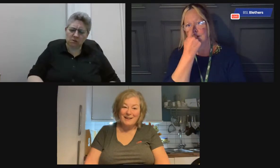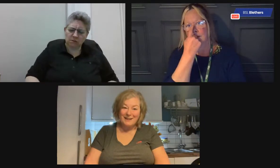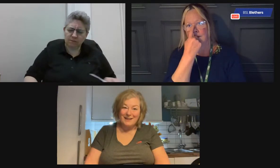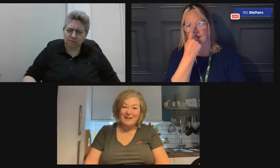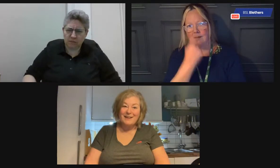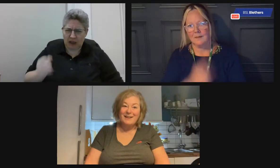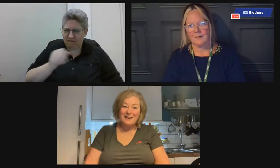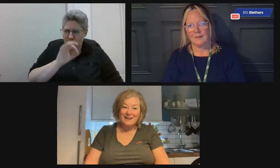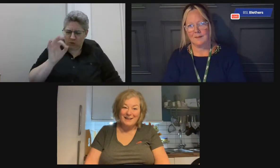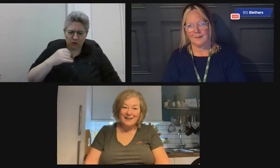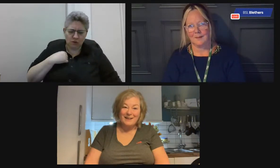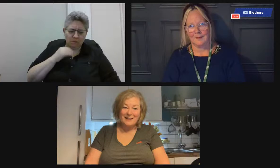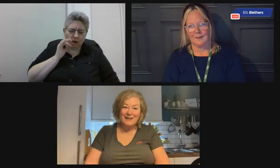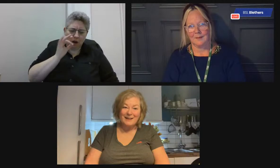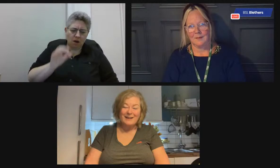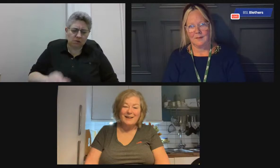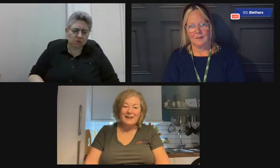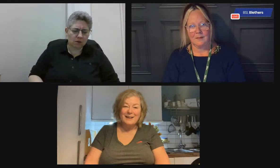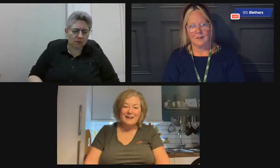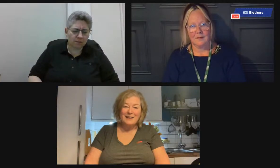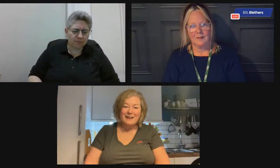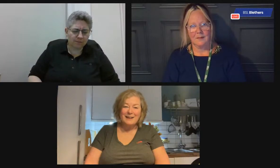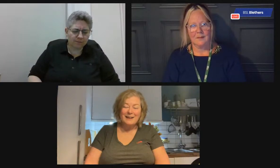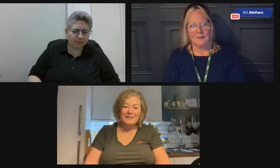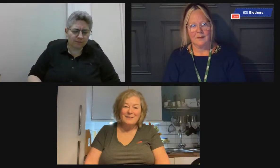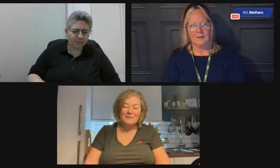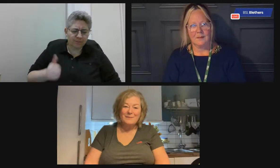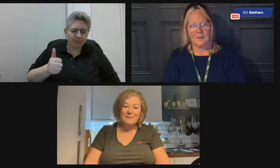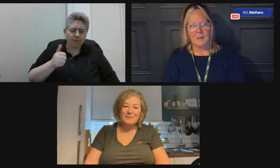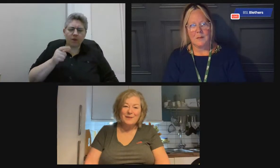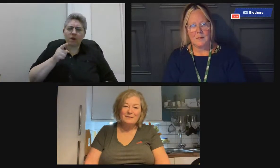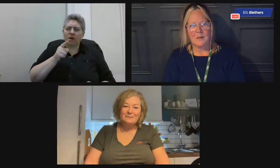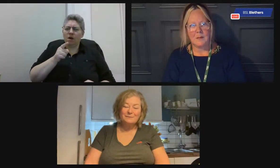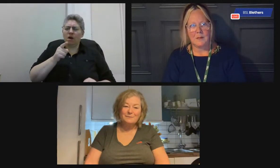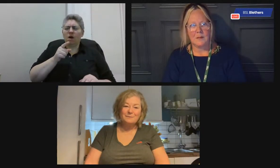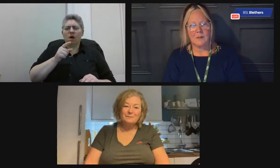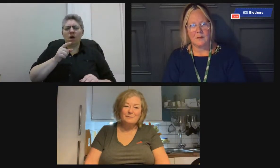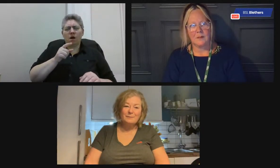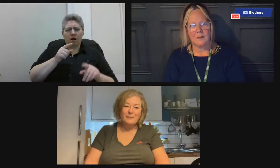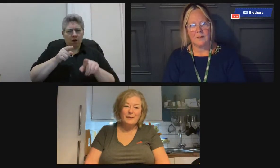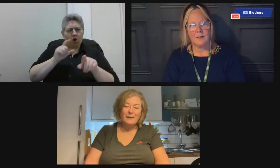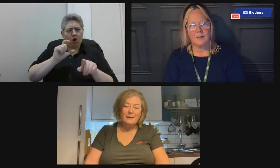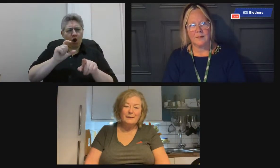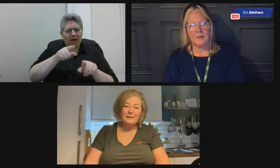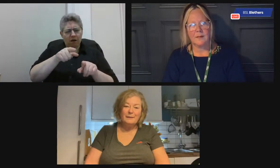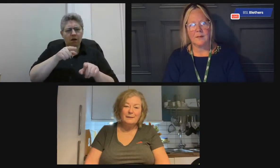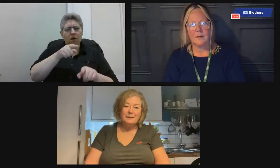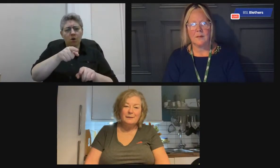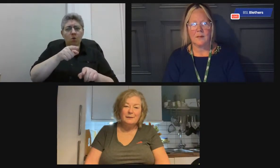masks and so on? Can I ask, this leads me on to my next question, really.